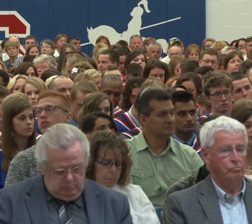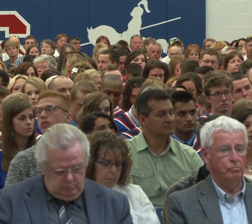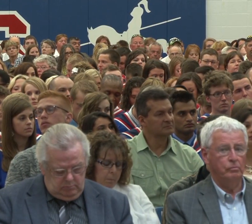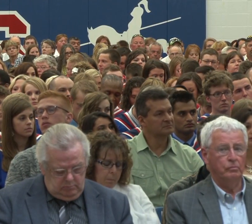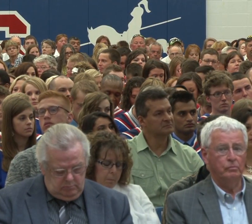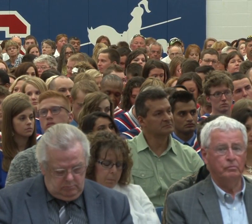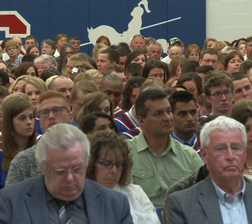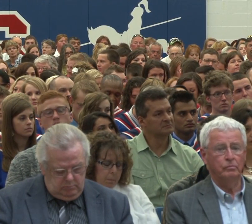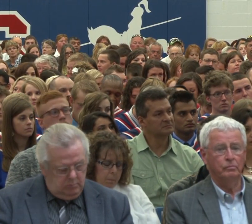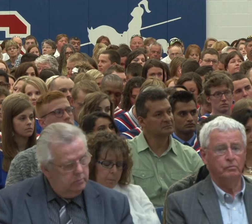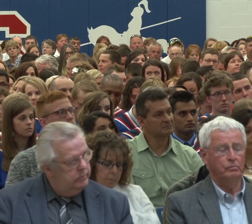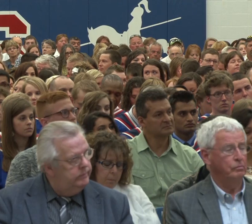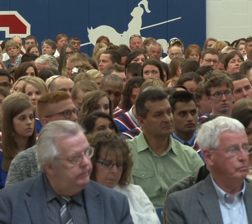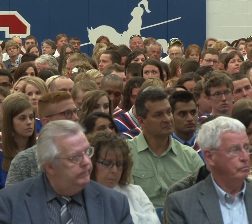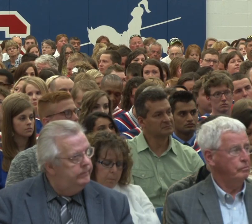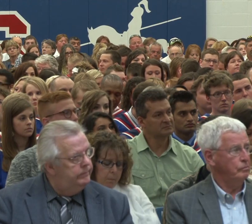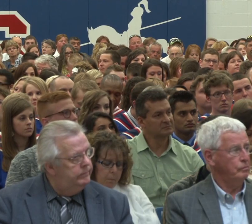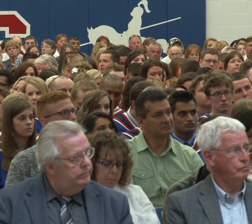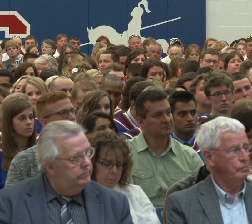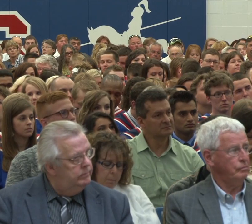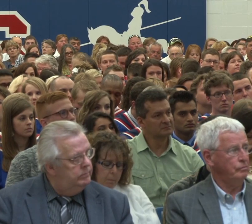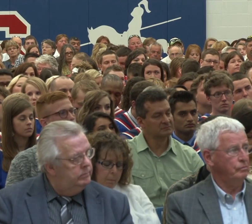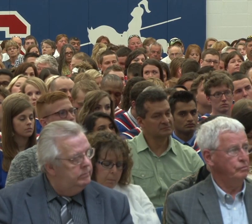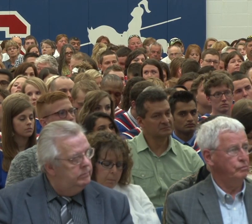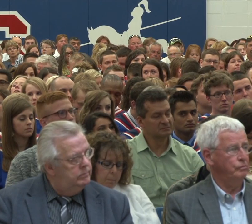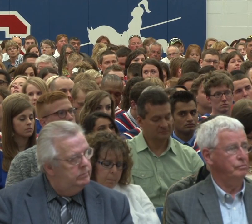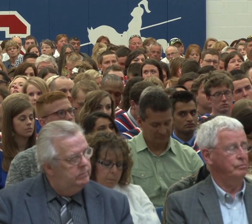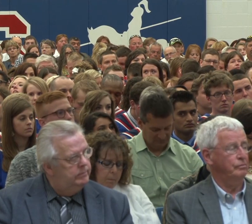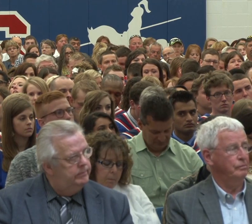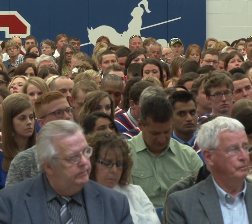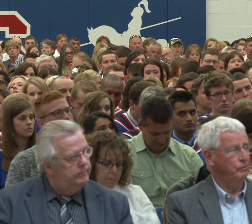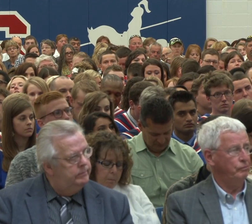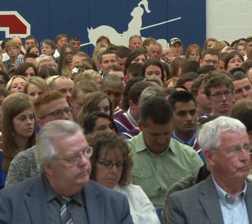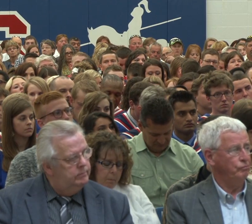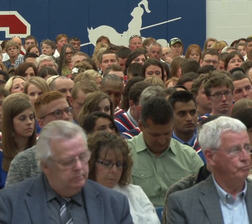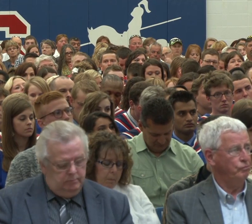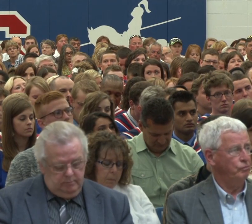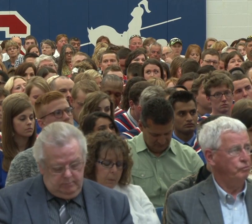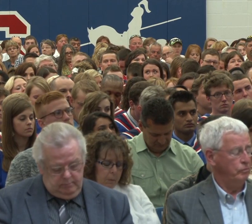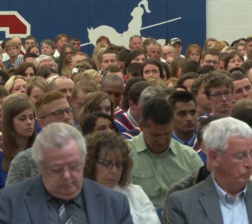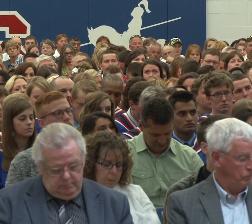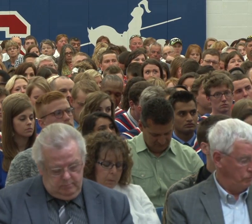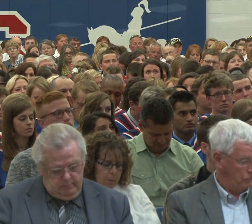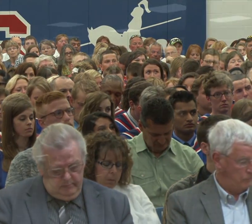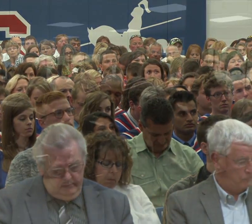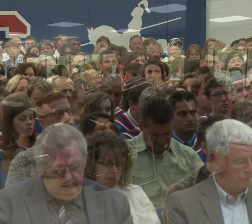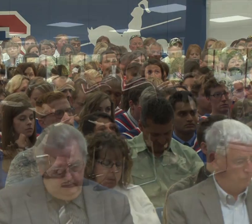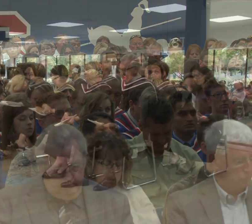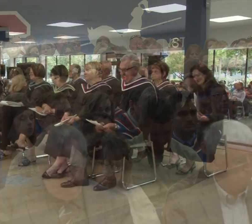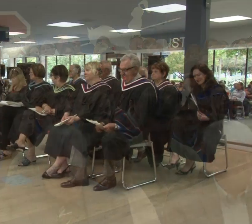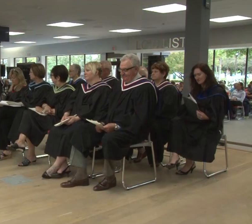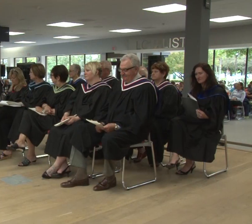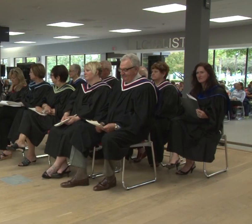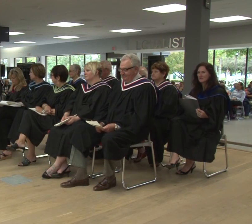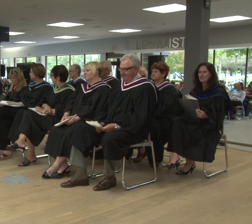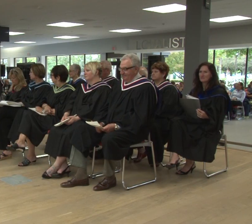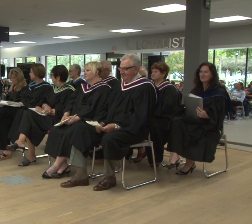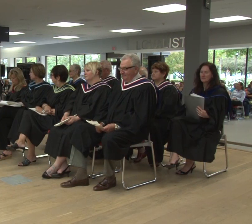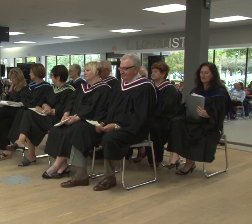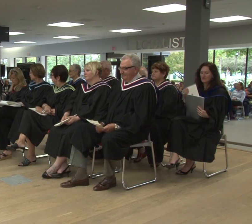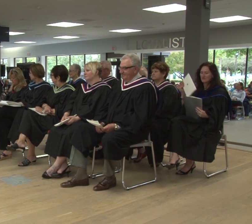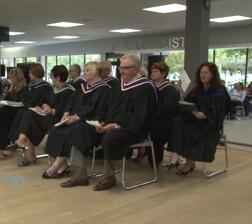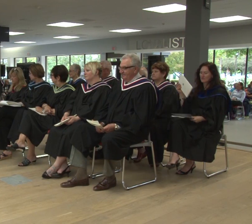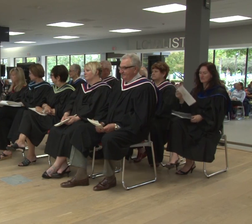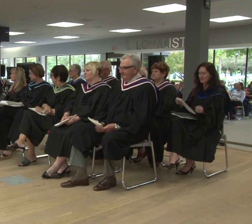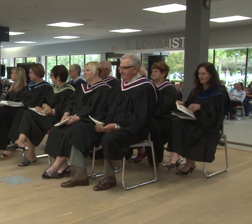was as if they were receiving the degree themselves. Also, many of the graduates that are here today are